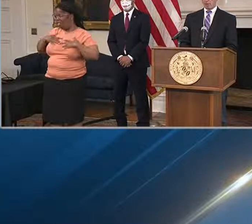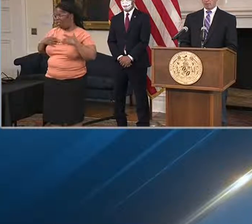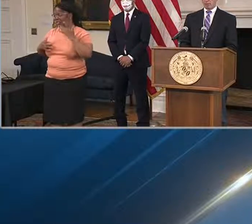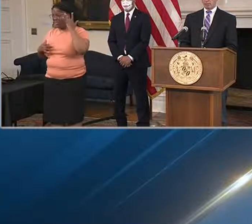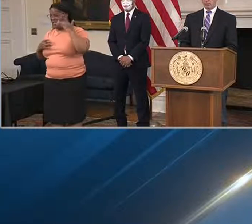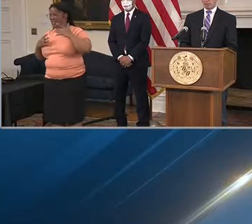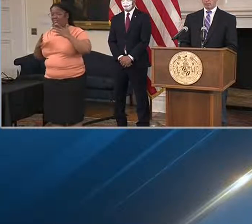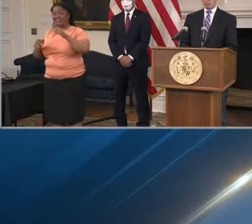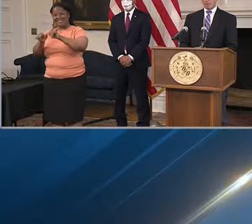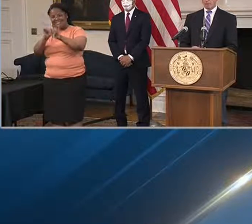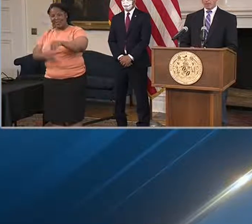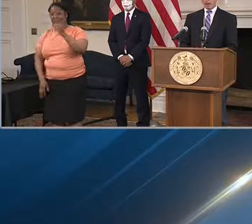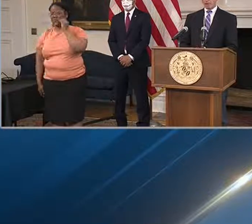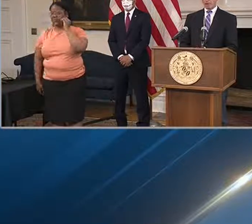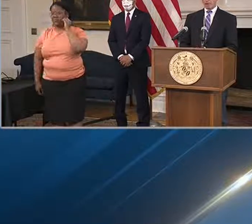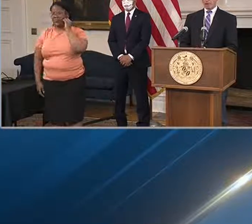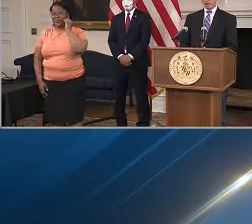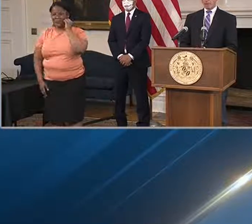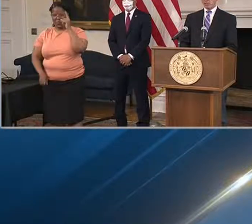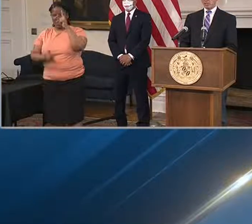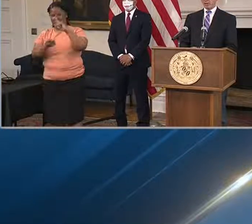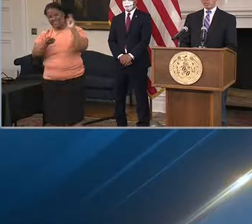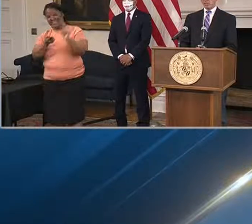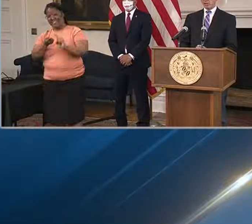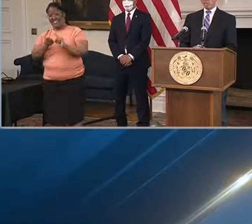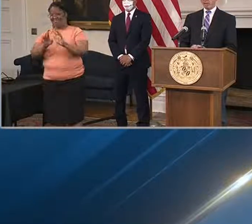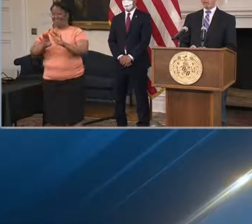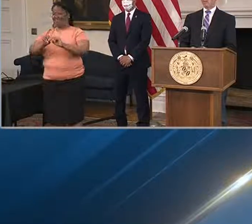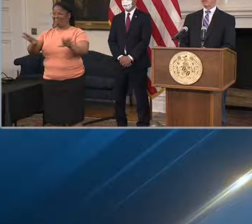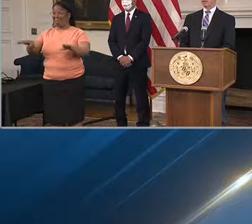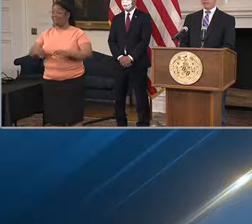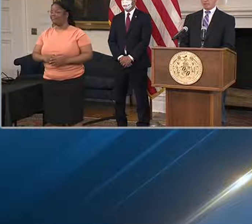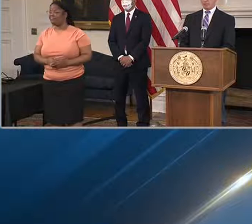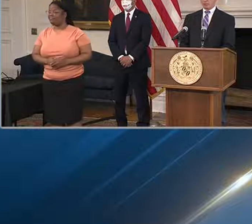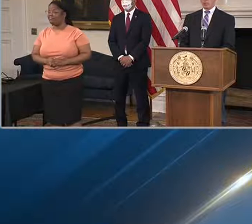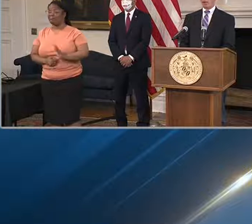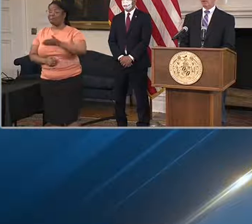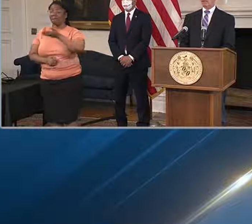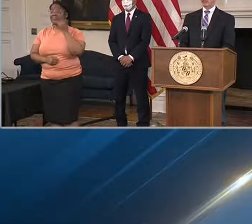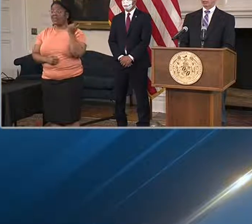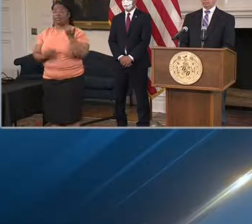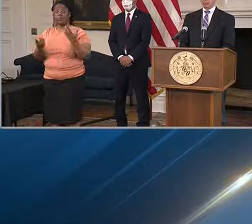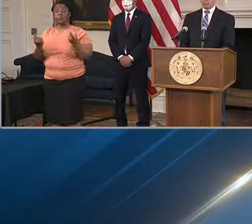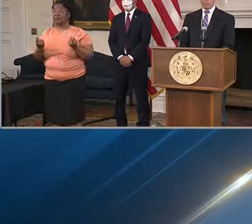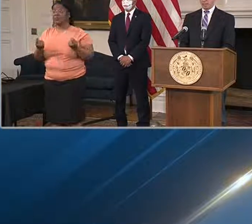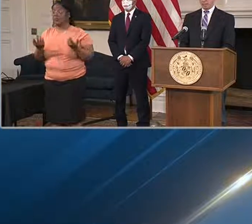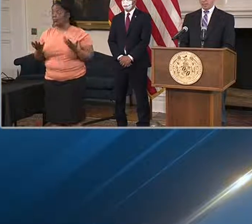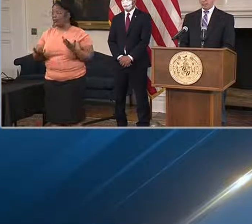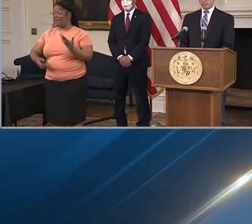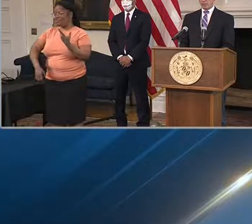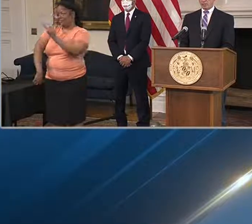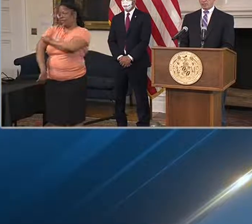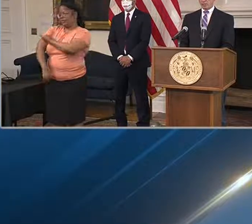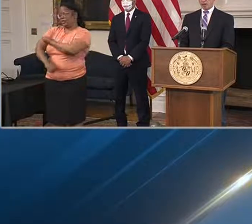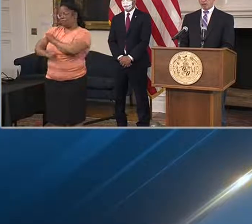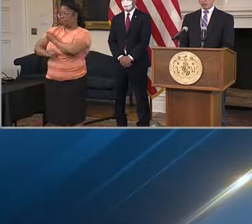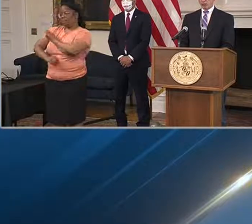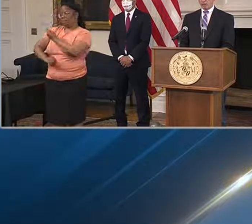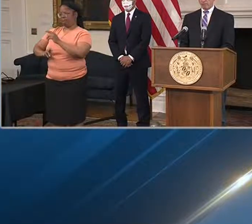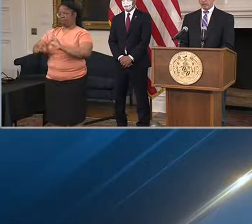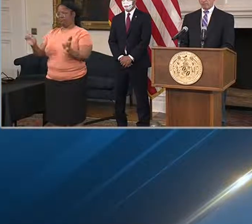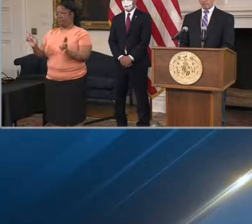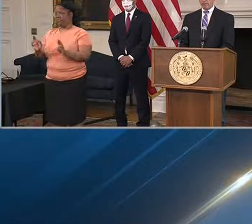school, and other public places. However, we know that our best strategy to combat COVID-19 is through vaccination. Efforts to